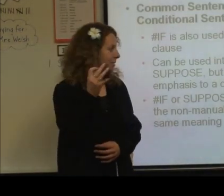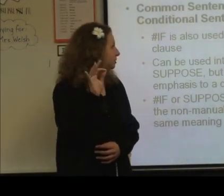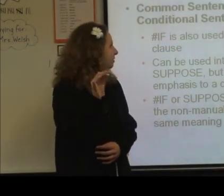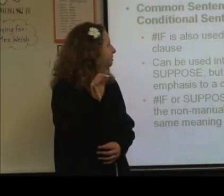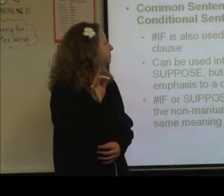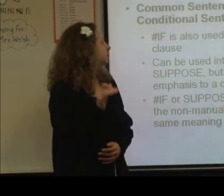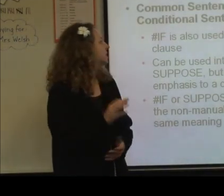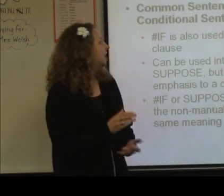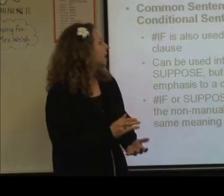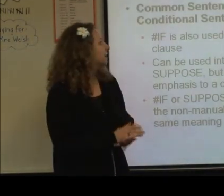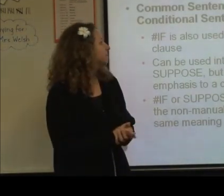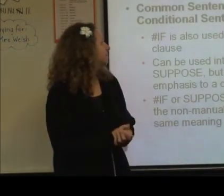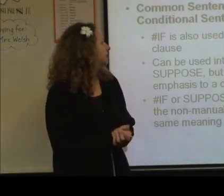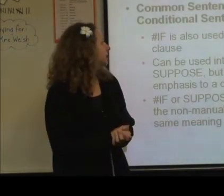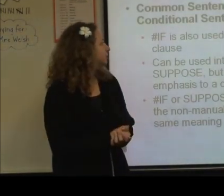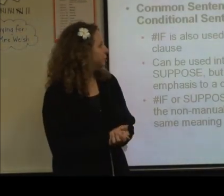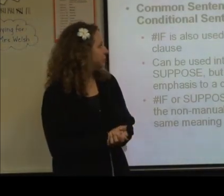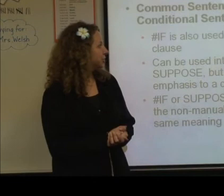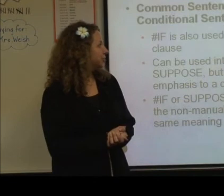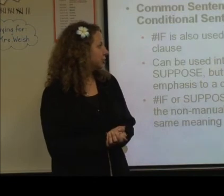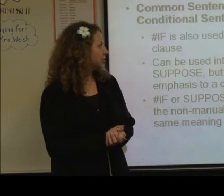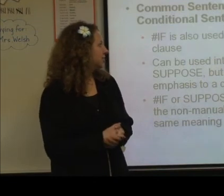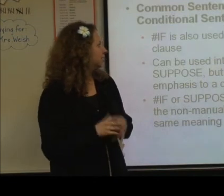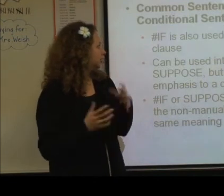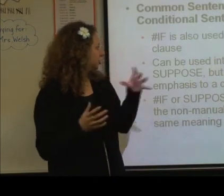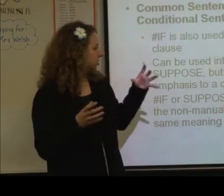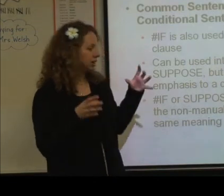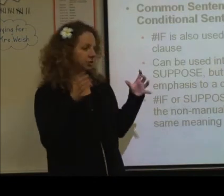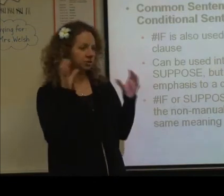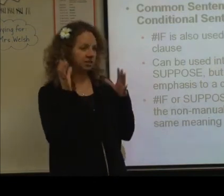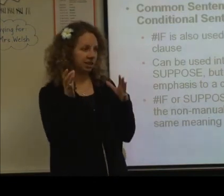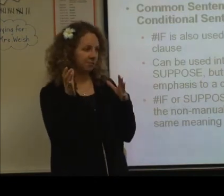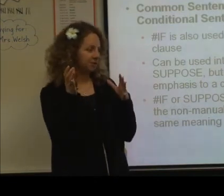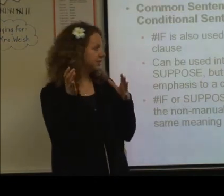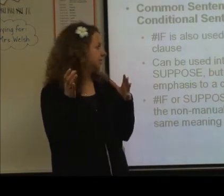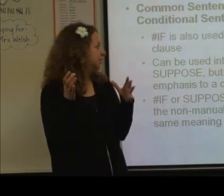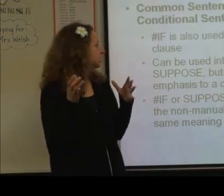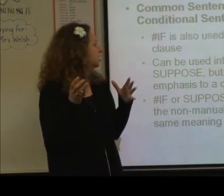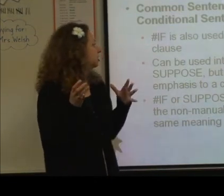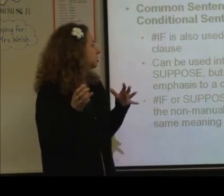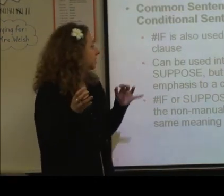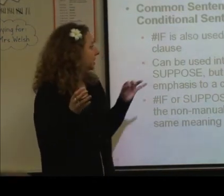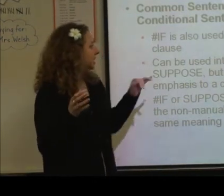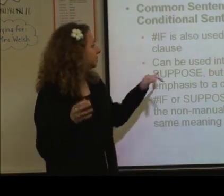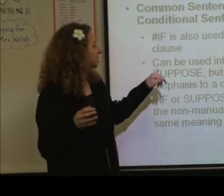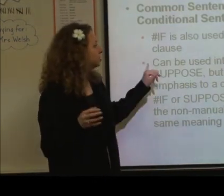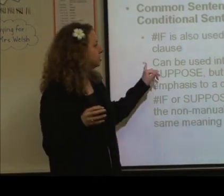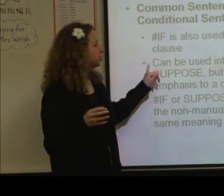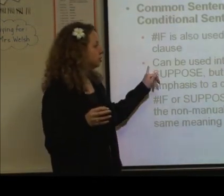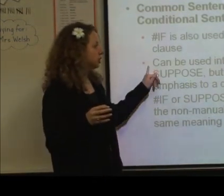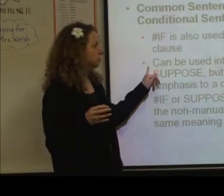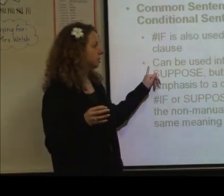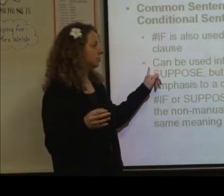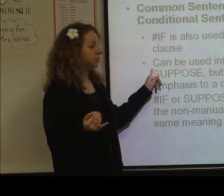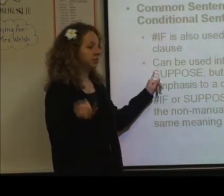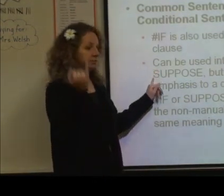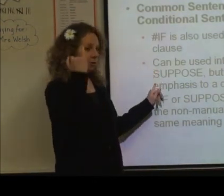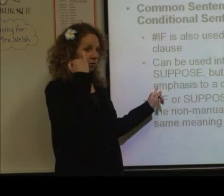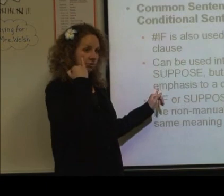way, whichever, it's used to construct a conditional clause, so the second part of the sentence. So it can be used interchangeably with the suppose